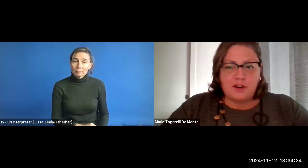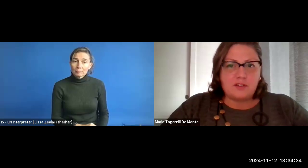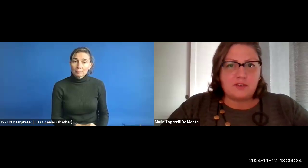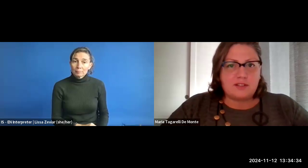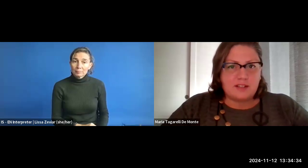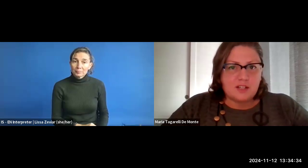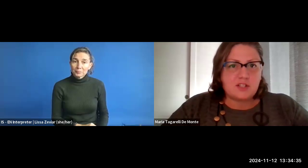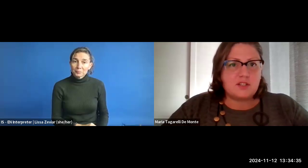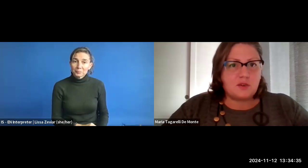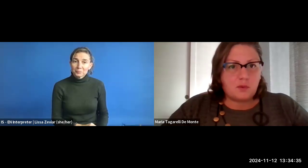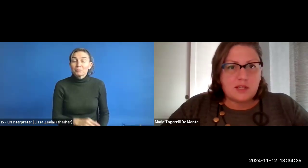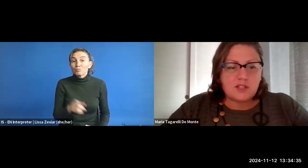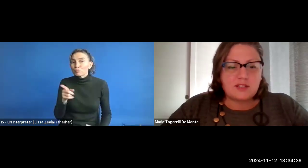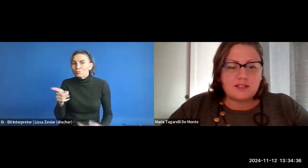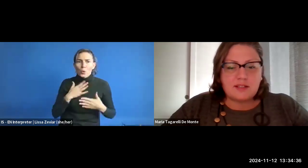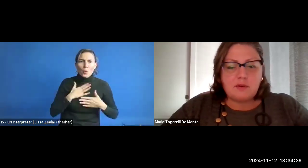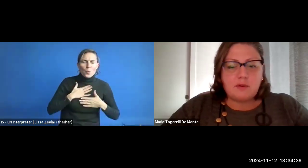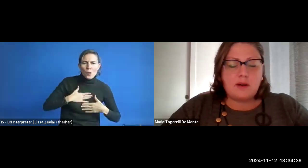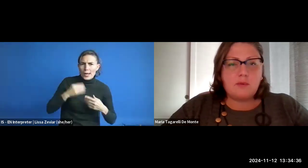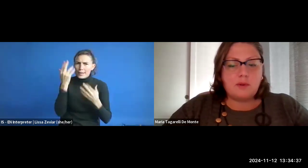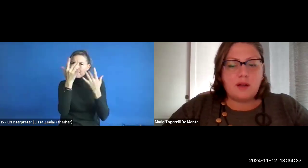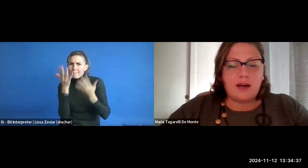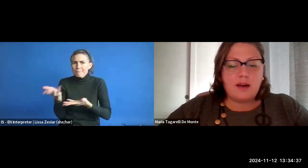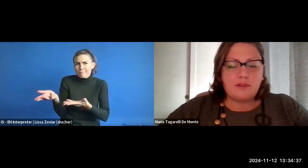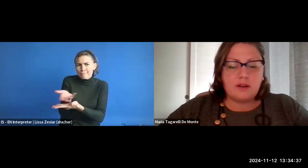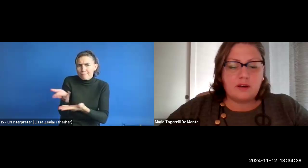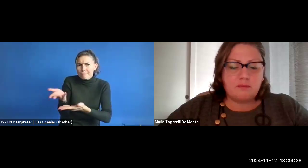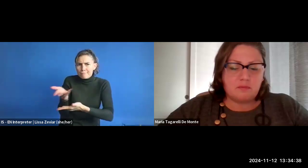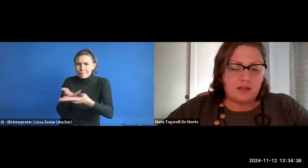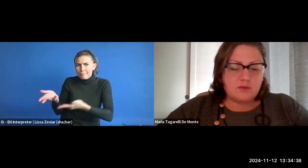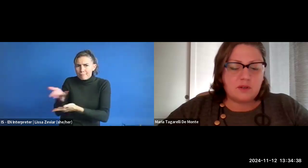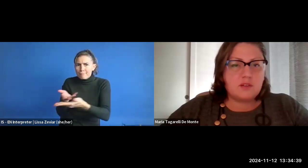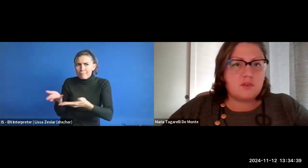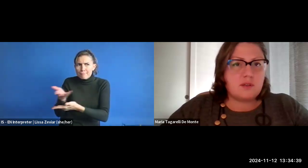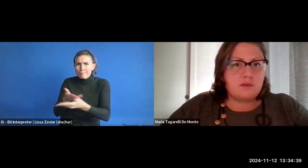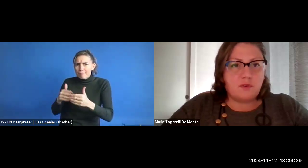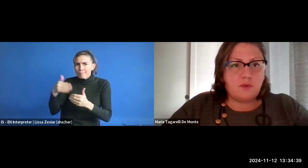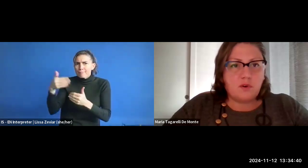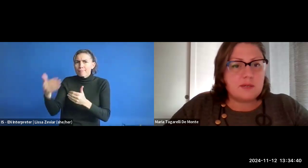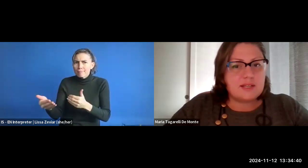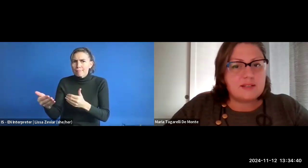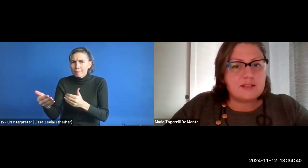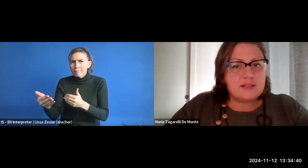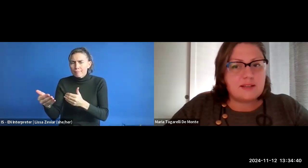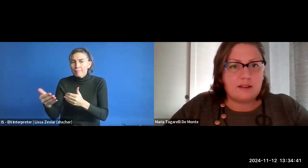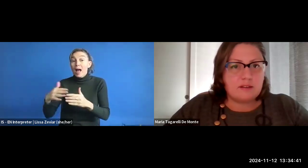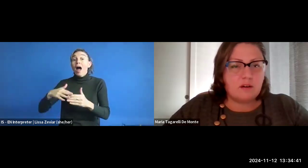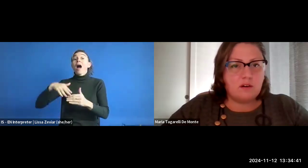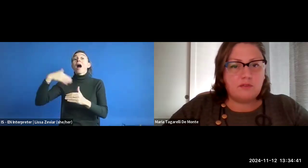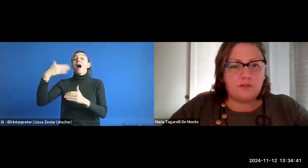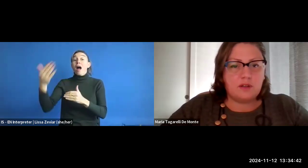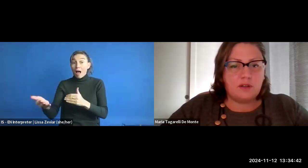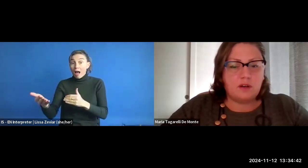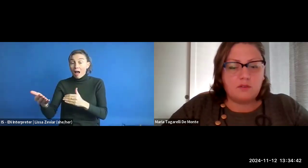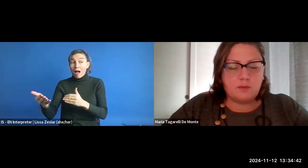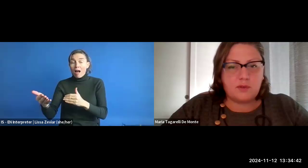in further discussions or questions, etc., we will have extra 30-40 minutes at the